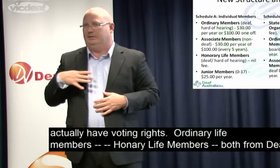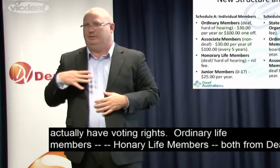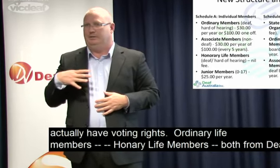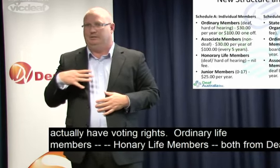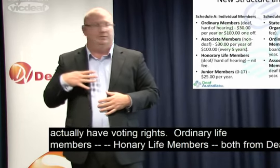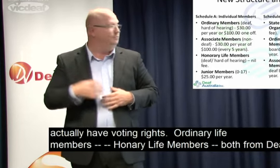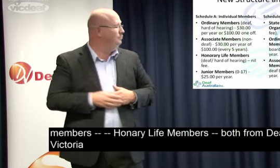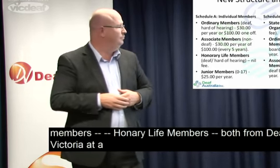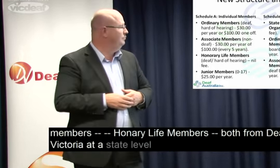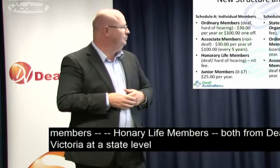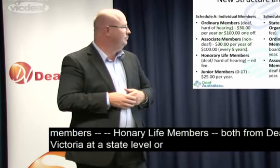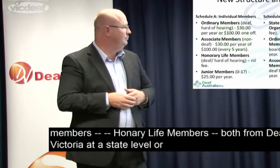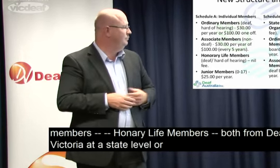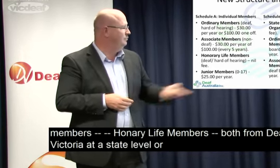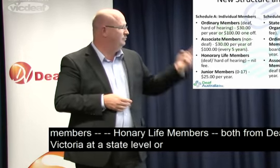don't need to pay a fee.